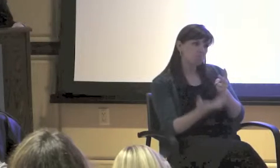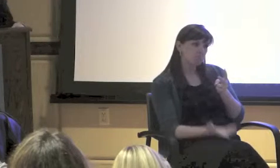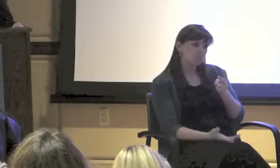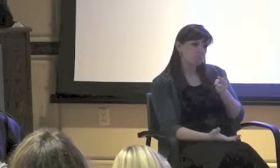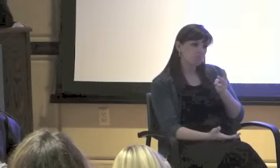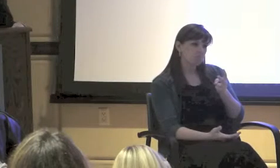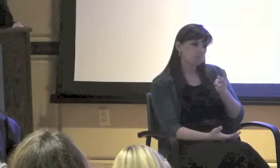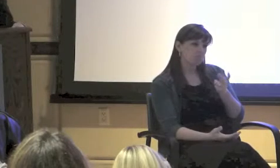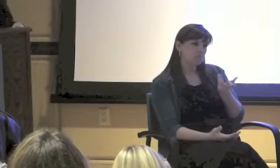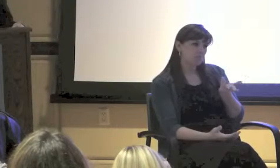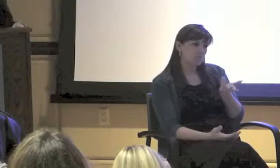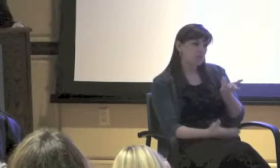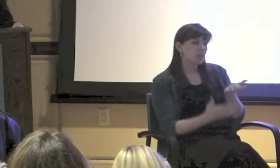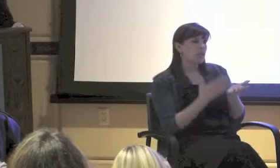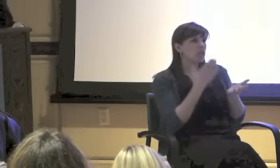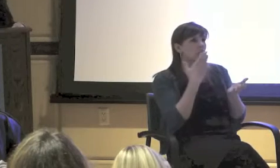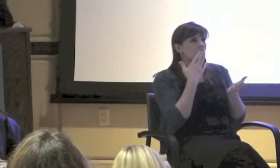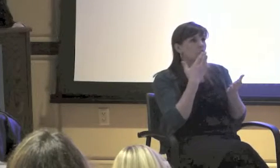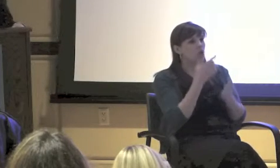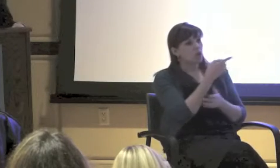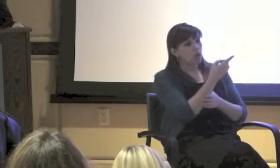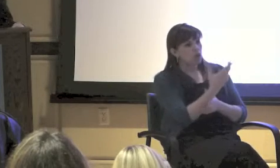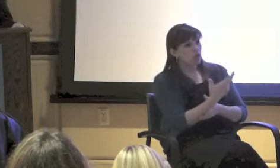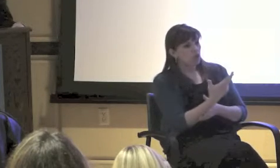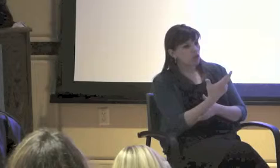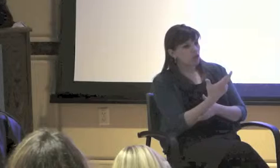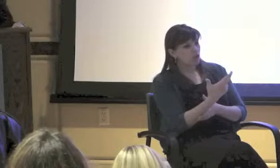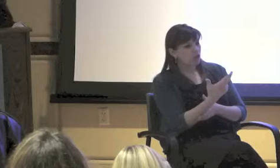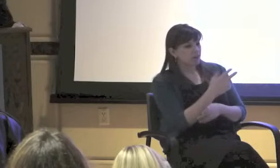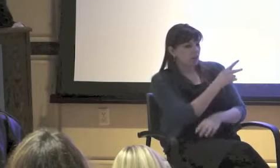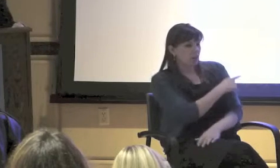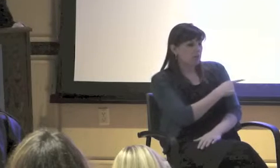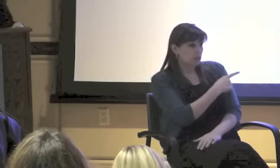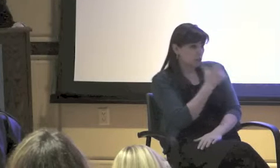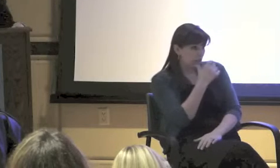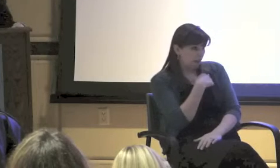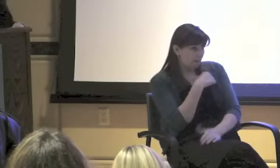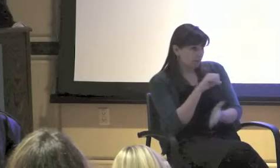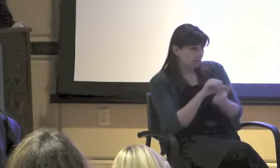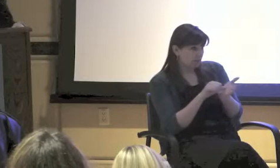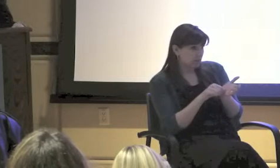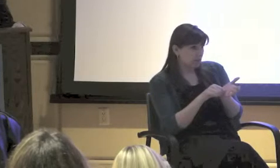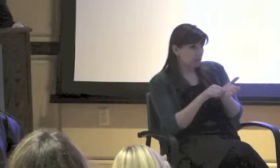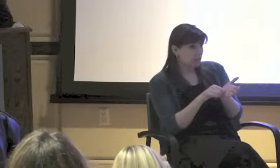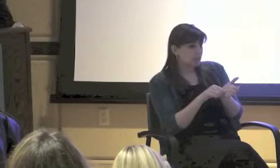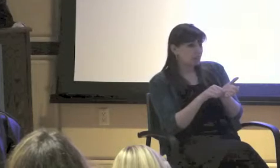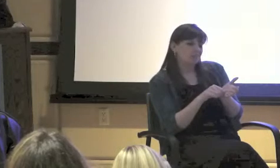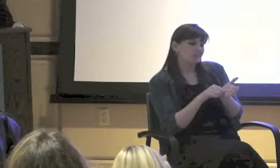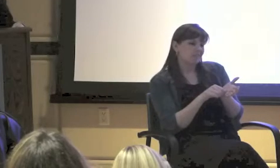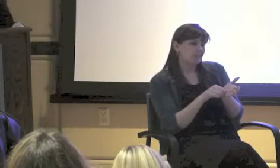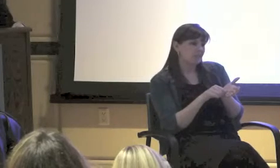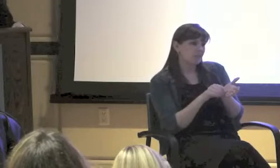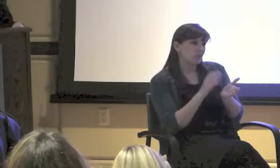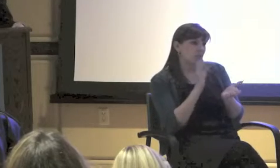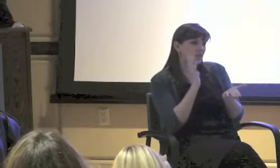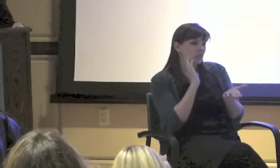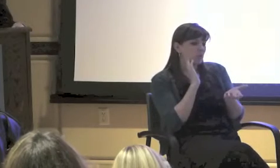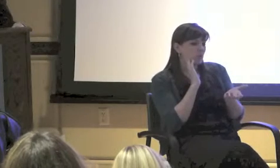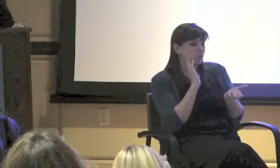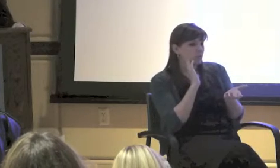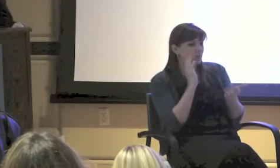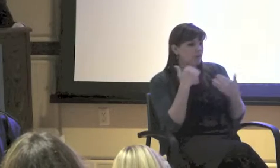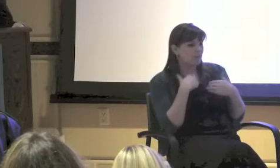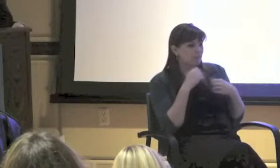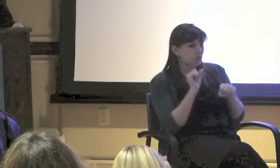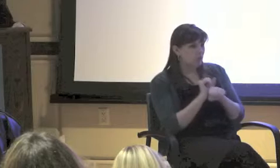So, a good third of patients who undergo these procedures will come out on the other end of them after having